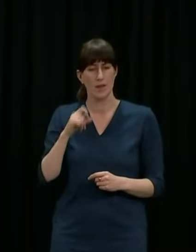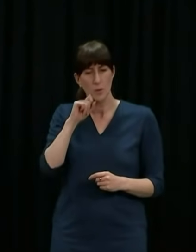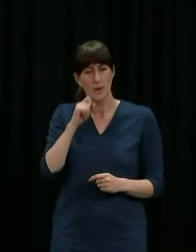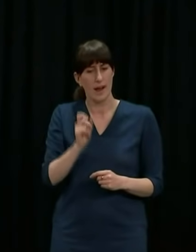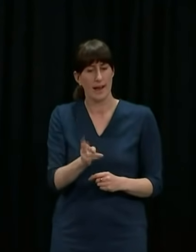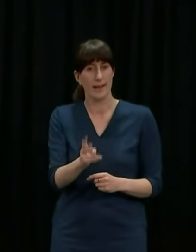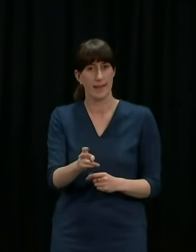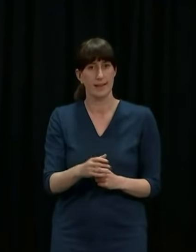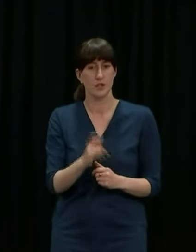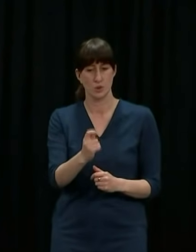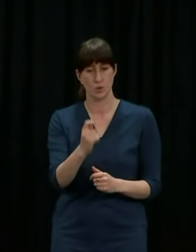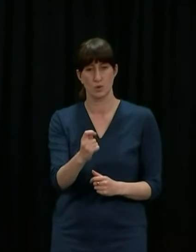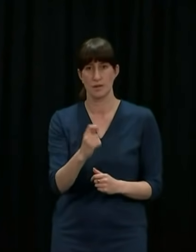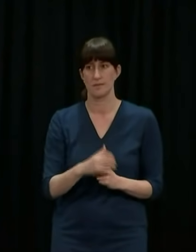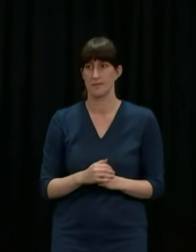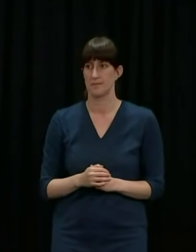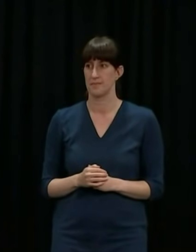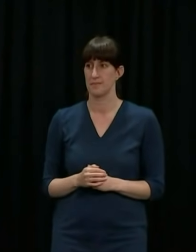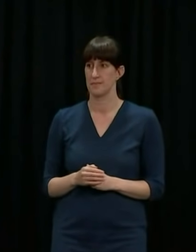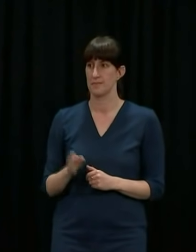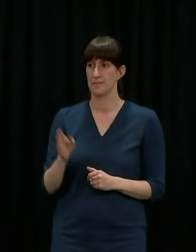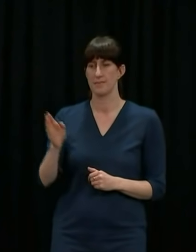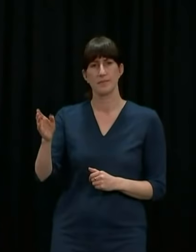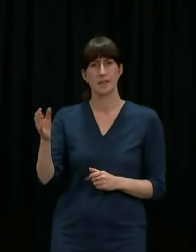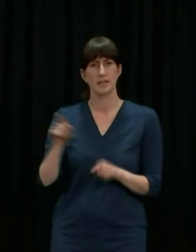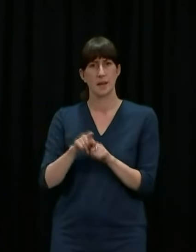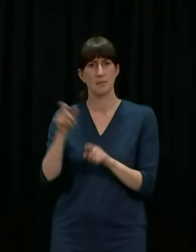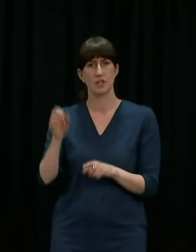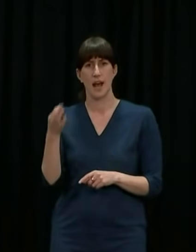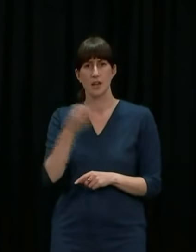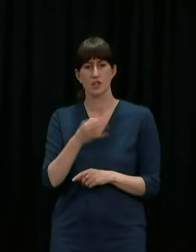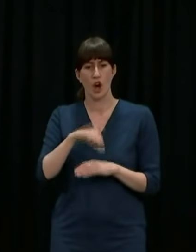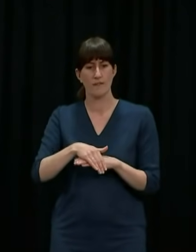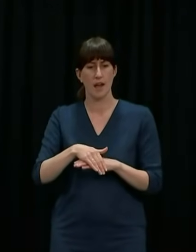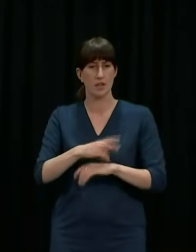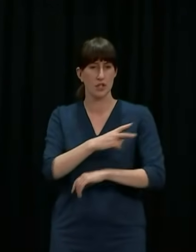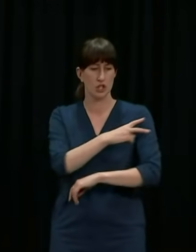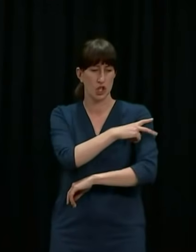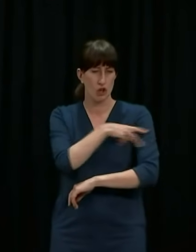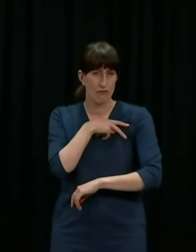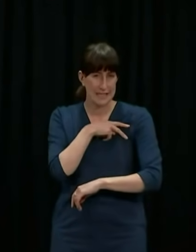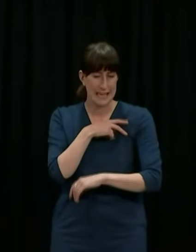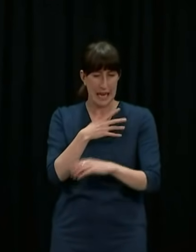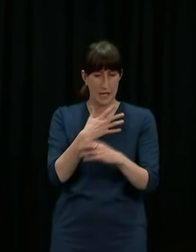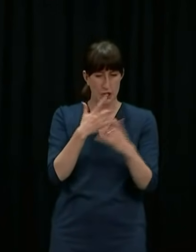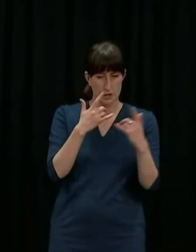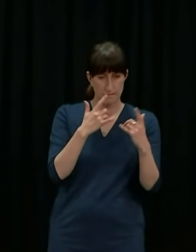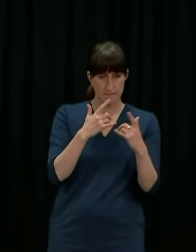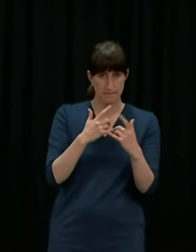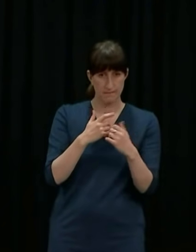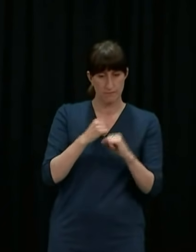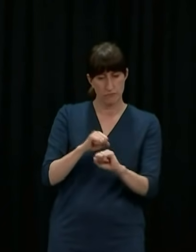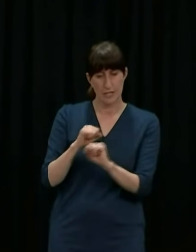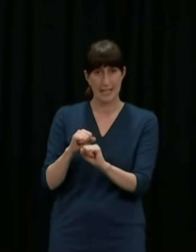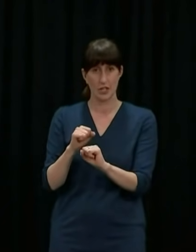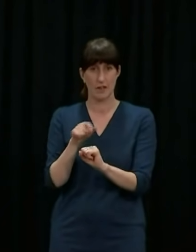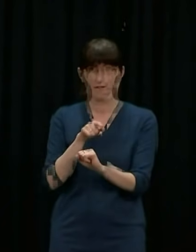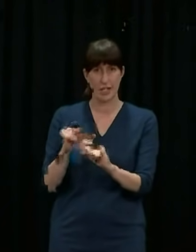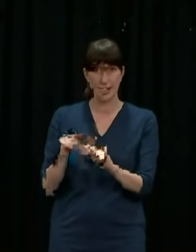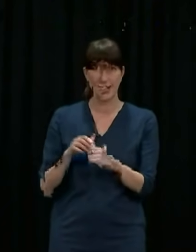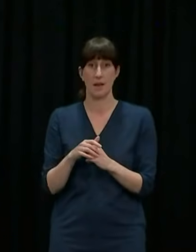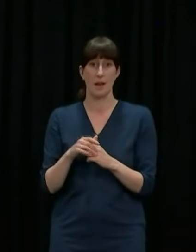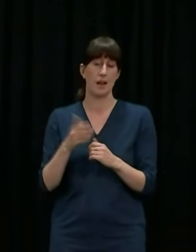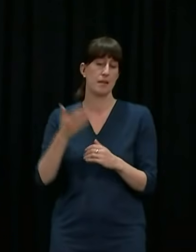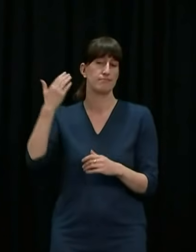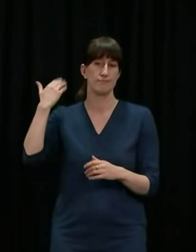will see that again fairly soon. And what about security? I mean, we're sort of going back to a situation when we first closed the borders and we had a lot